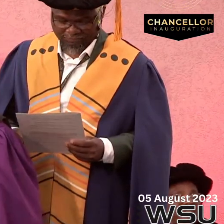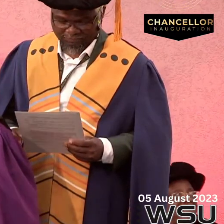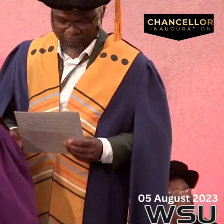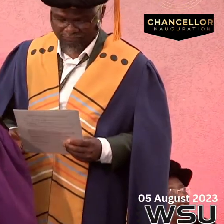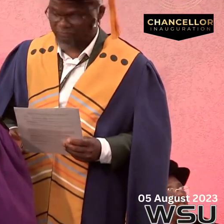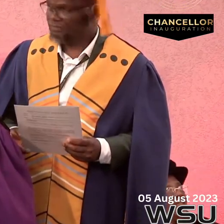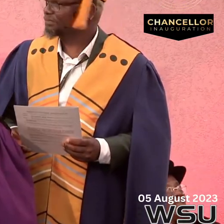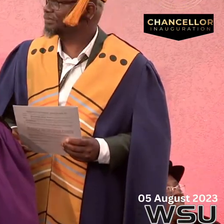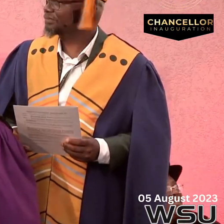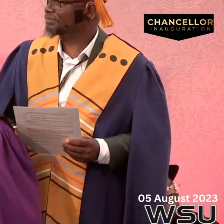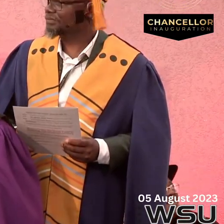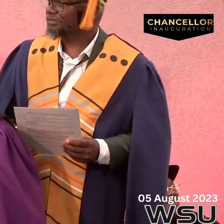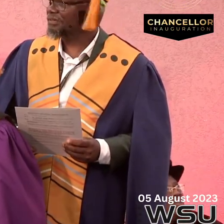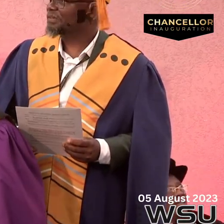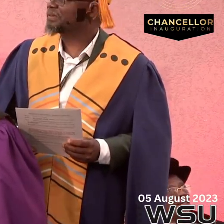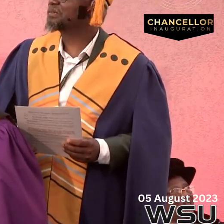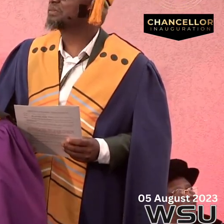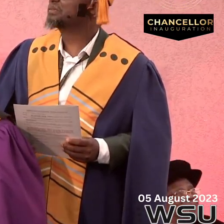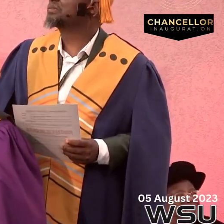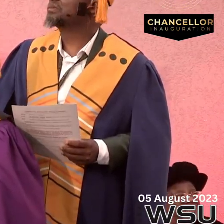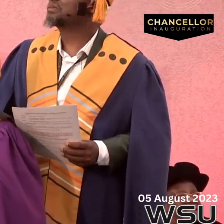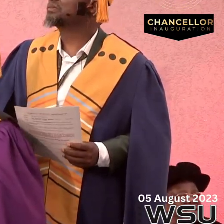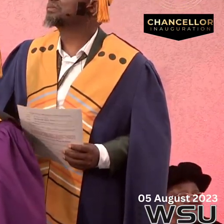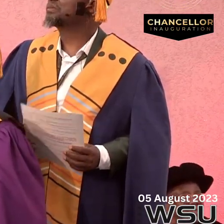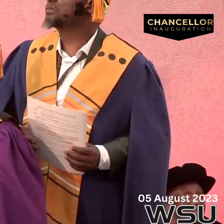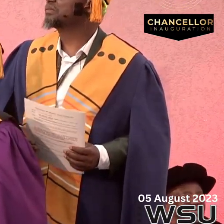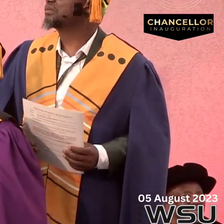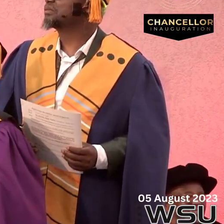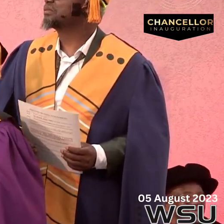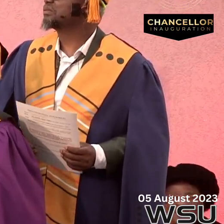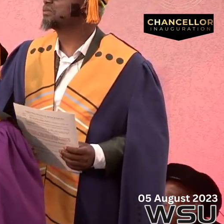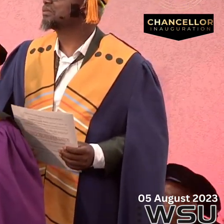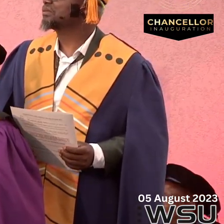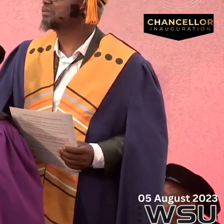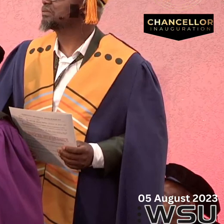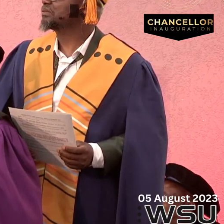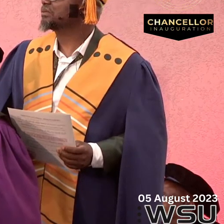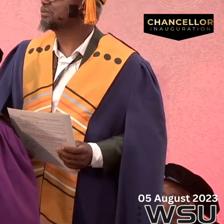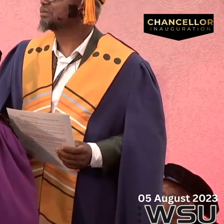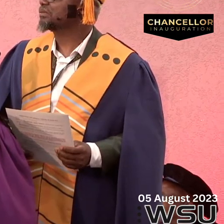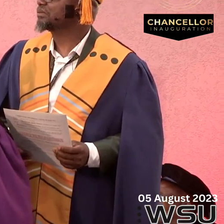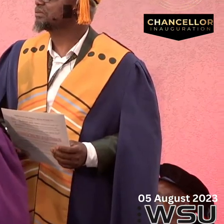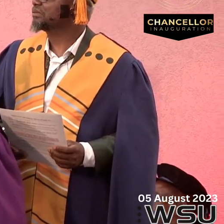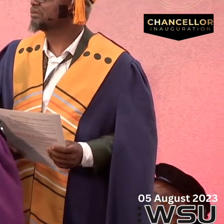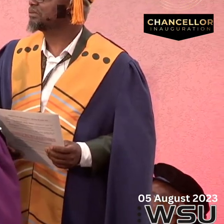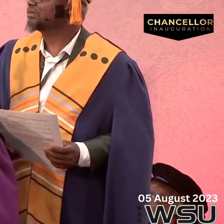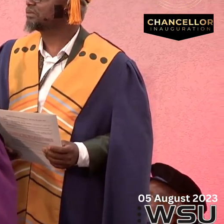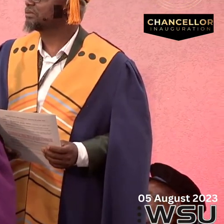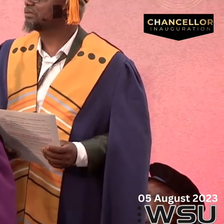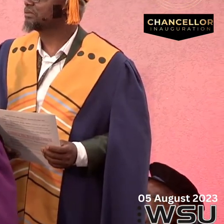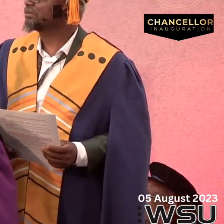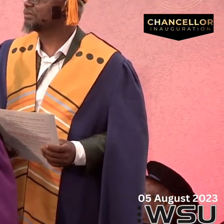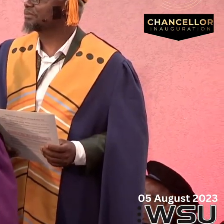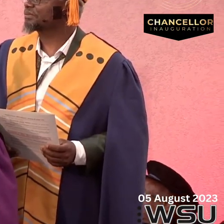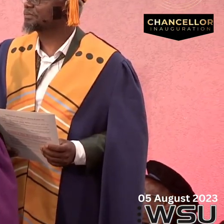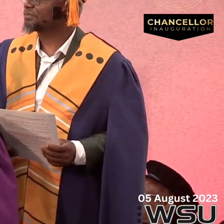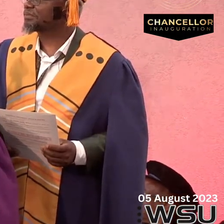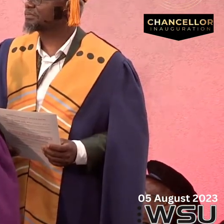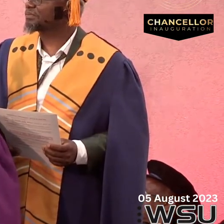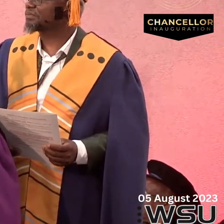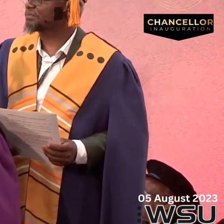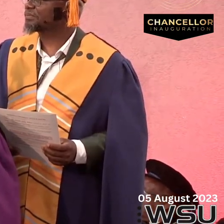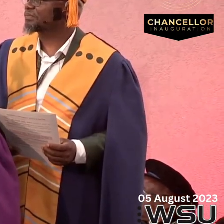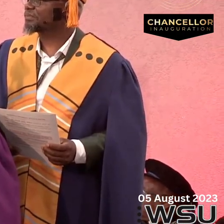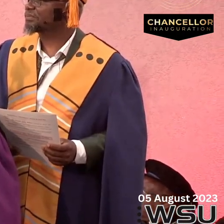ayafa umkhithi kodwa ke thina sizalo sihlakule siyalwazi udongwe makhwenkwe benithunywa ngasendle kuthiwa makwathini